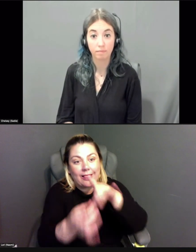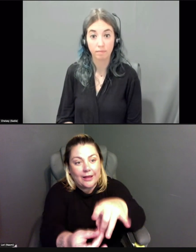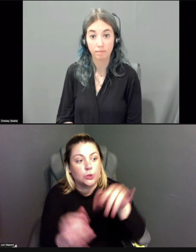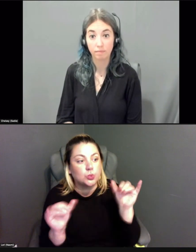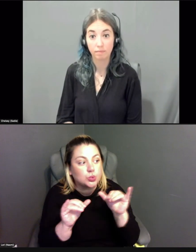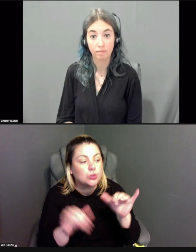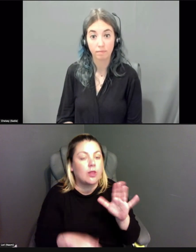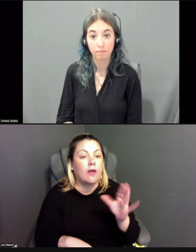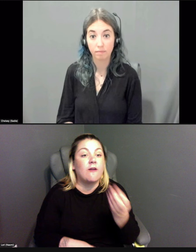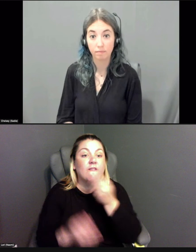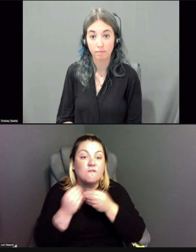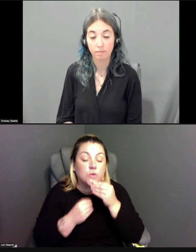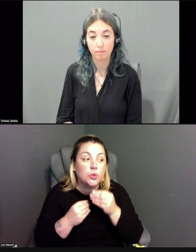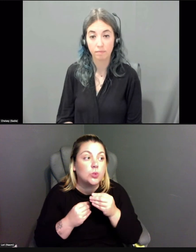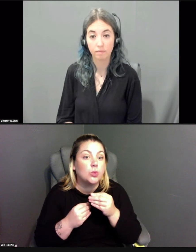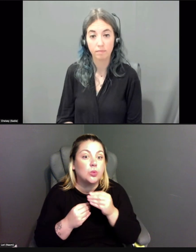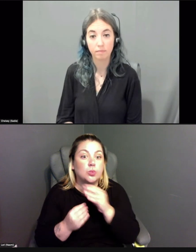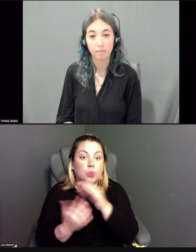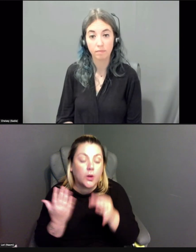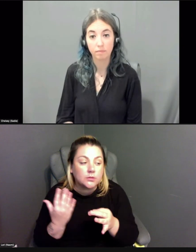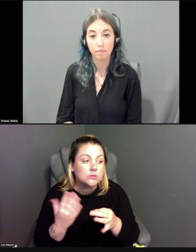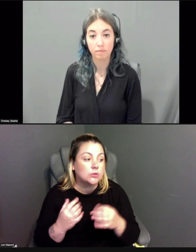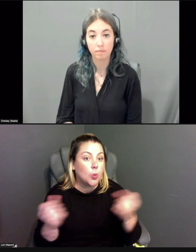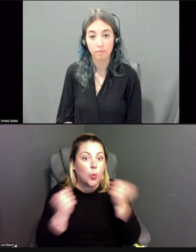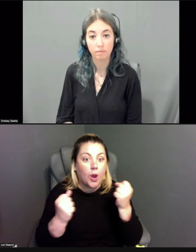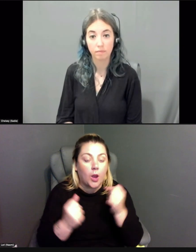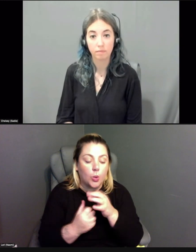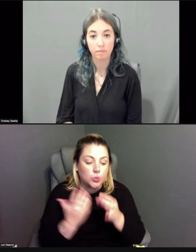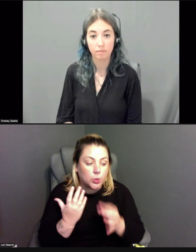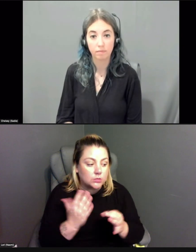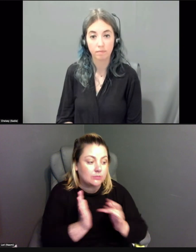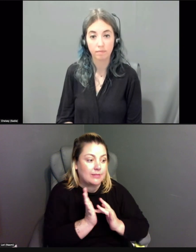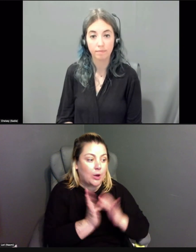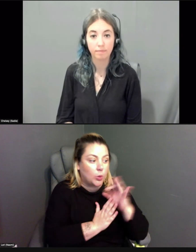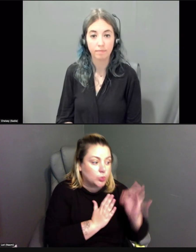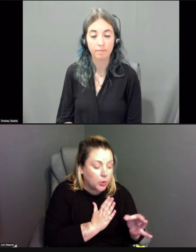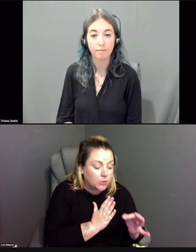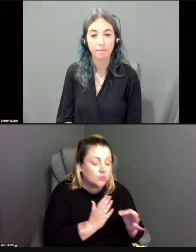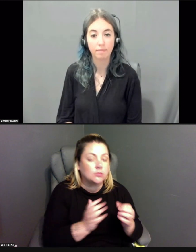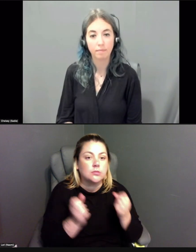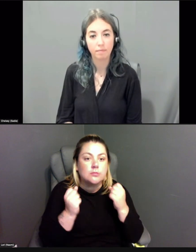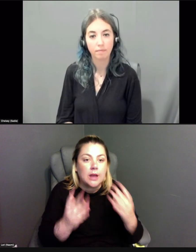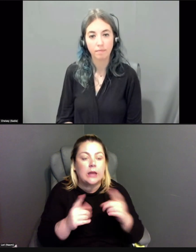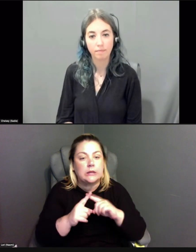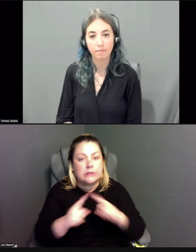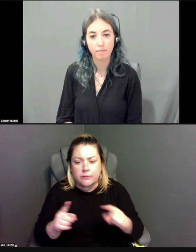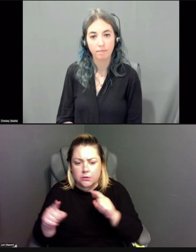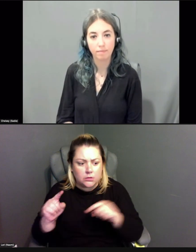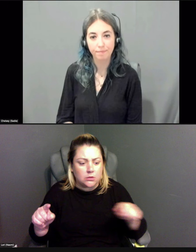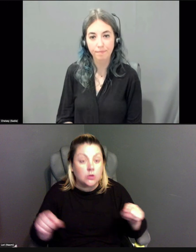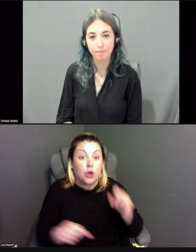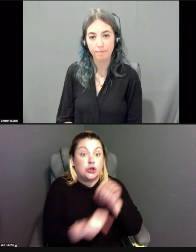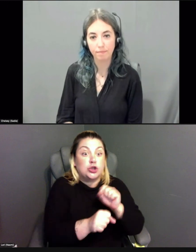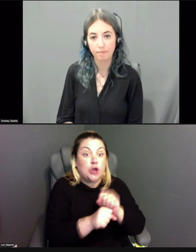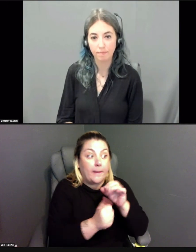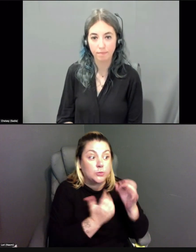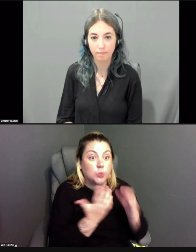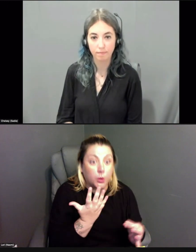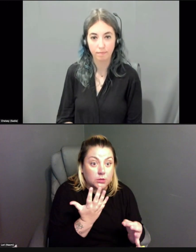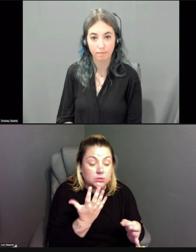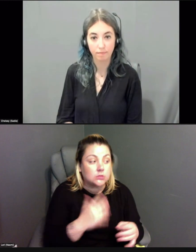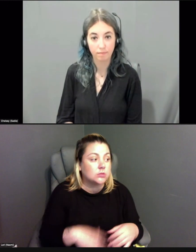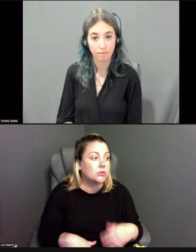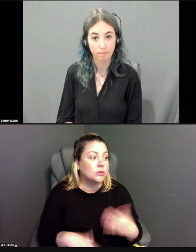about food choices, workout choices, medical choices, like there's so many ways in which career choices is one that I